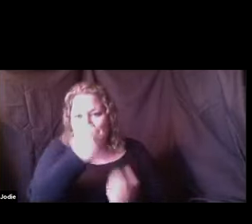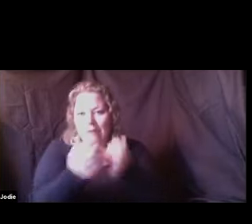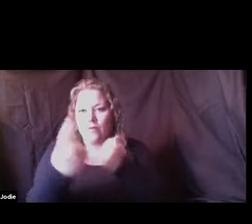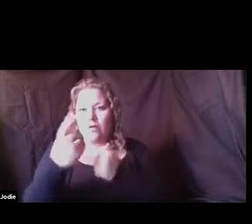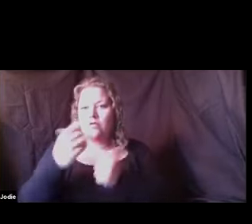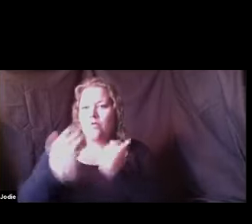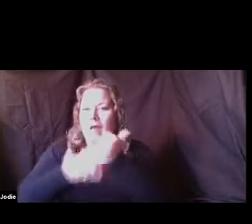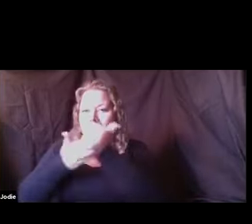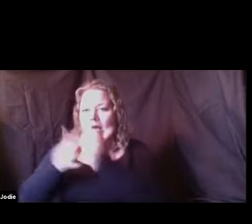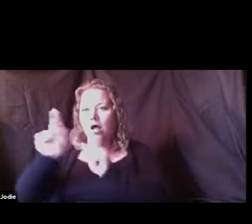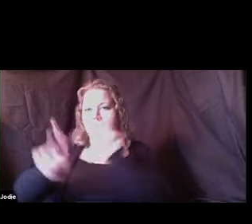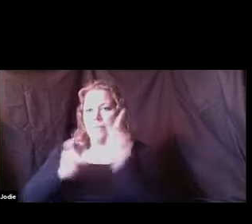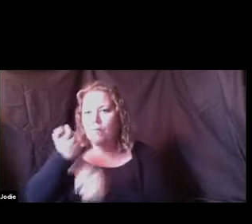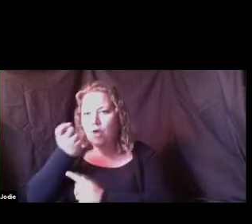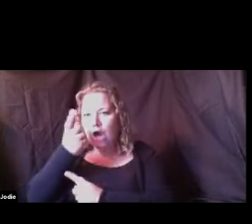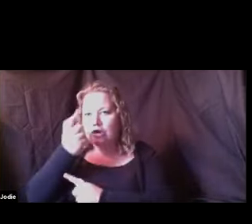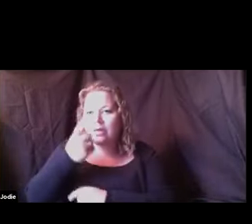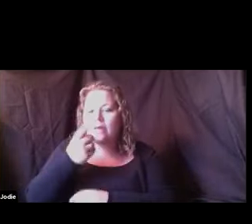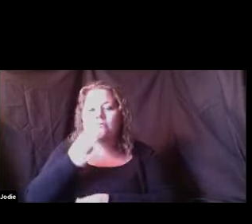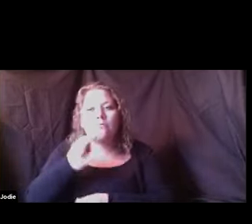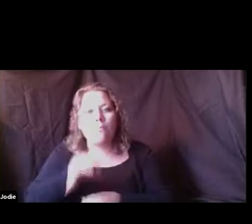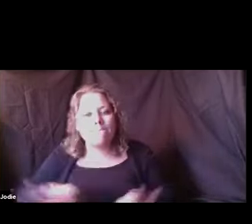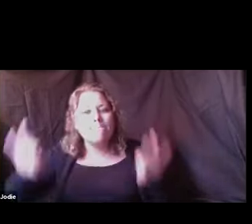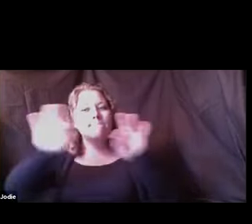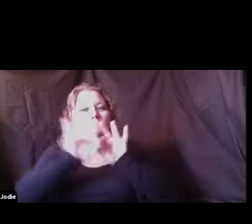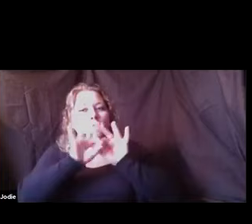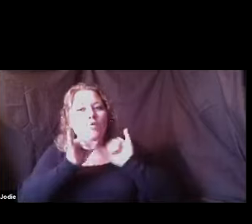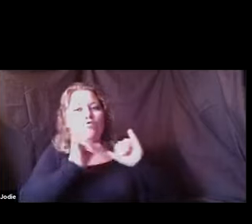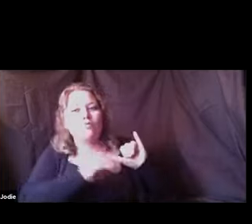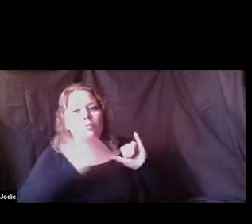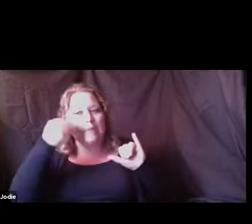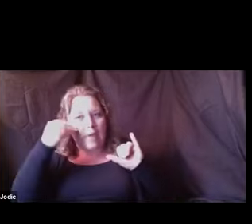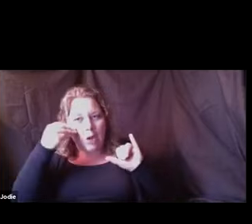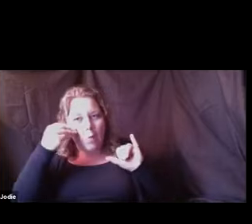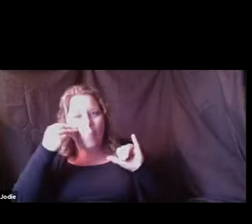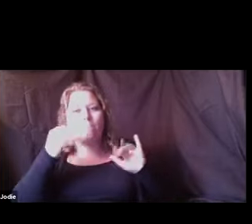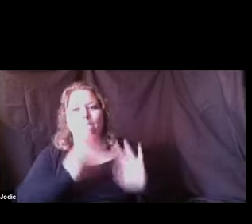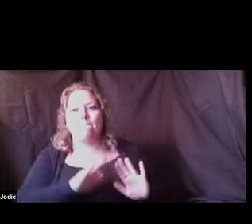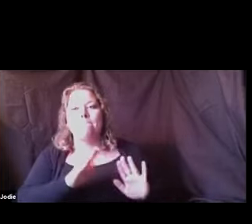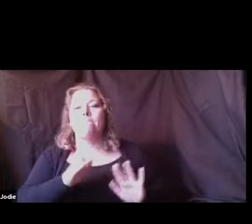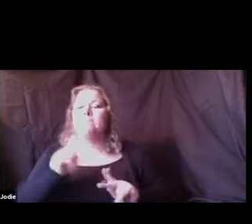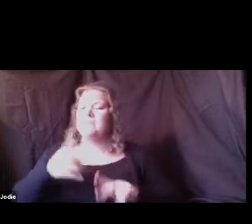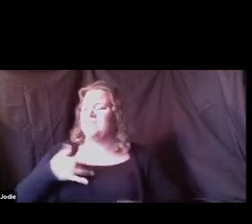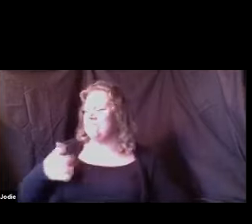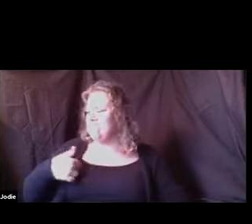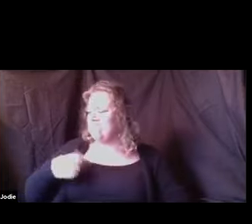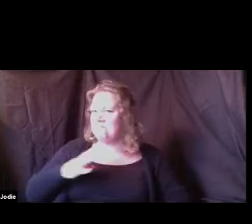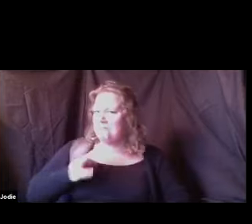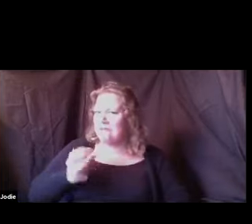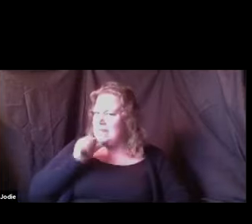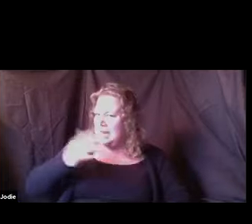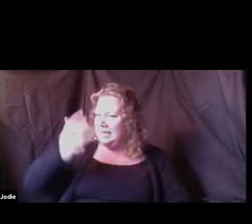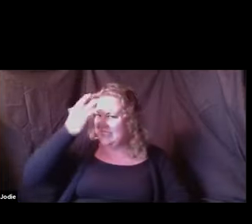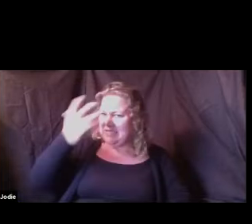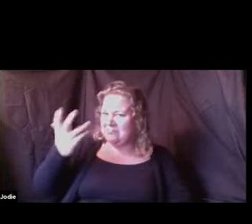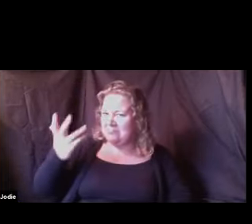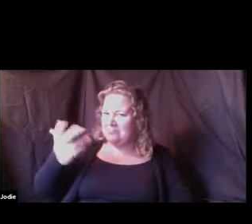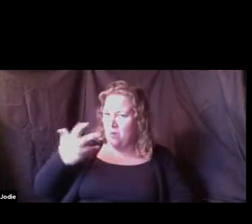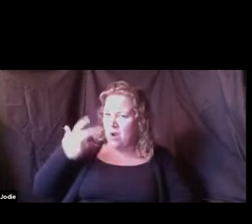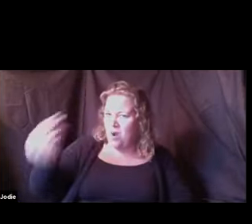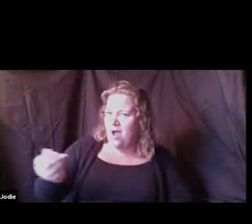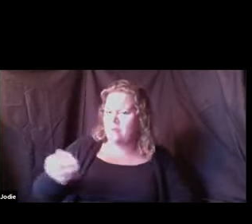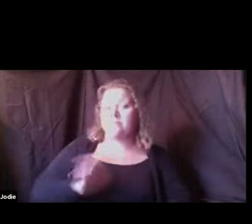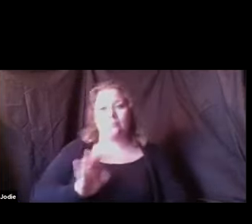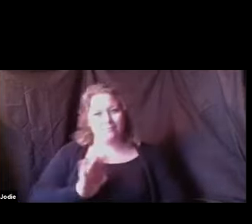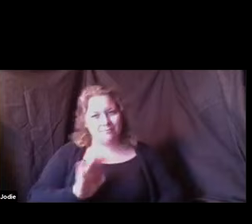understand the importance of quarantining, which means staying home even though they don't feel sick and aren't symptomatic yet, to make